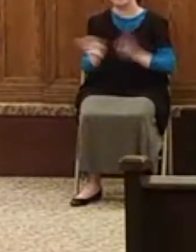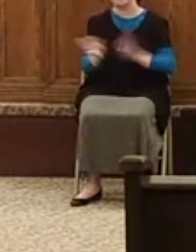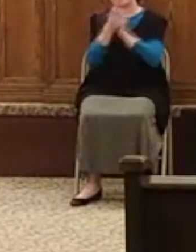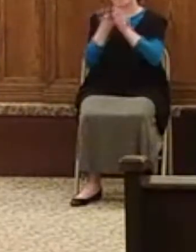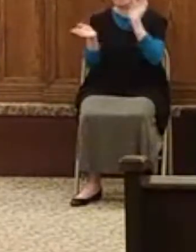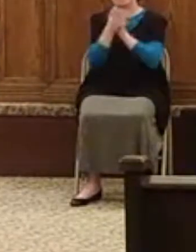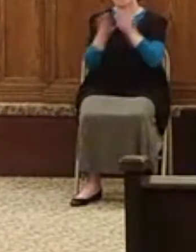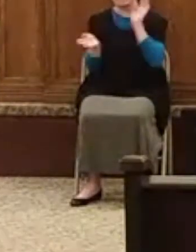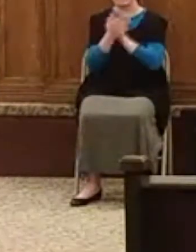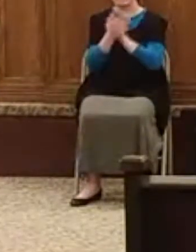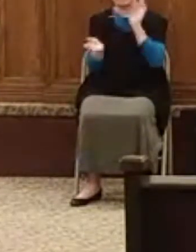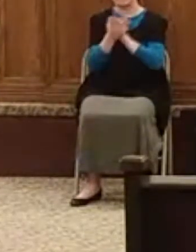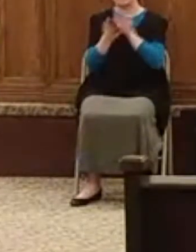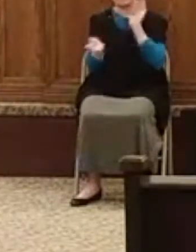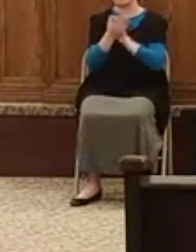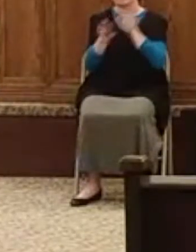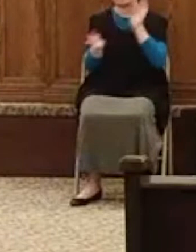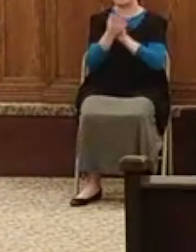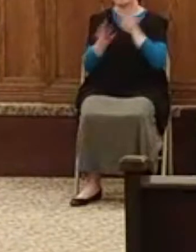God.